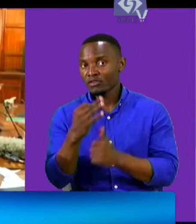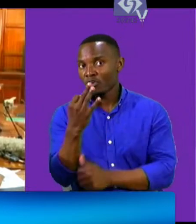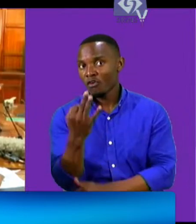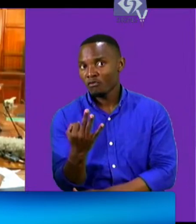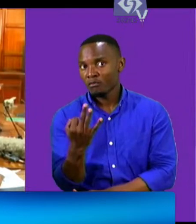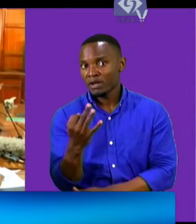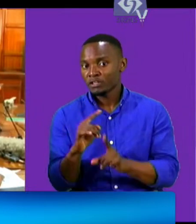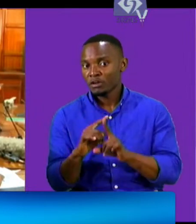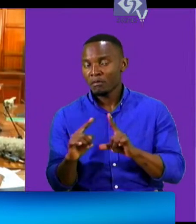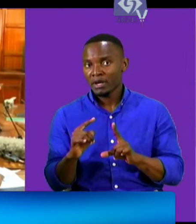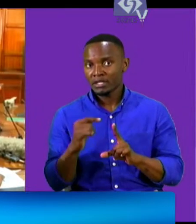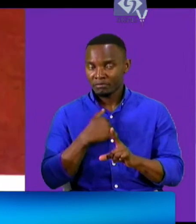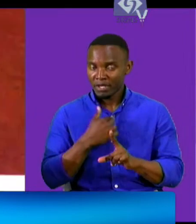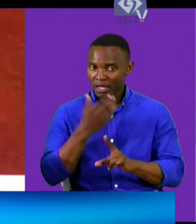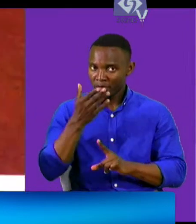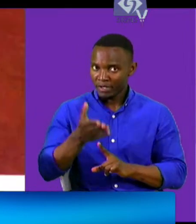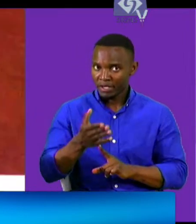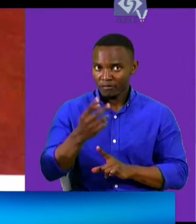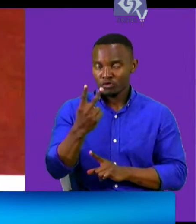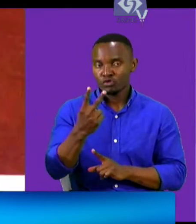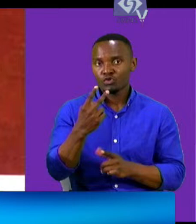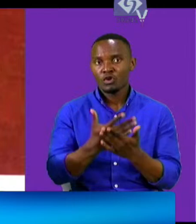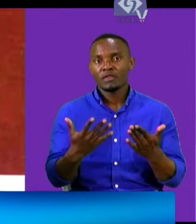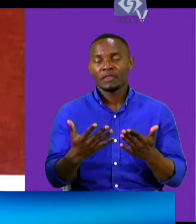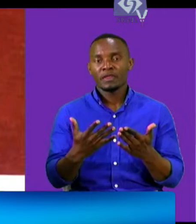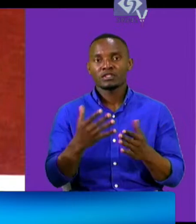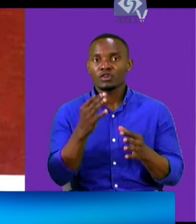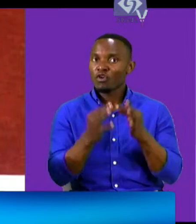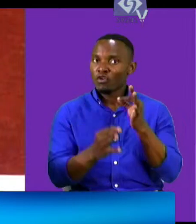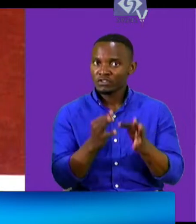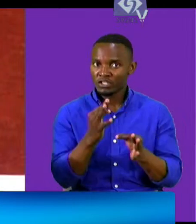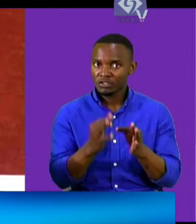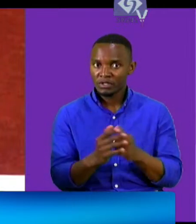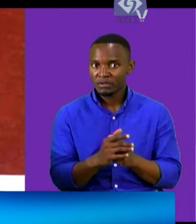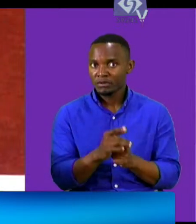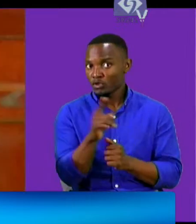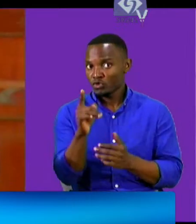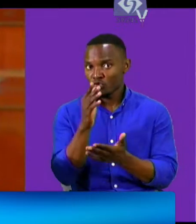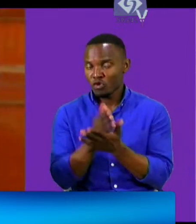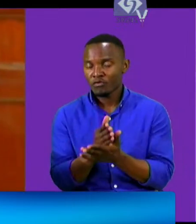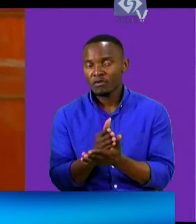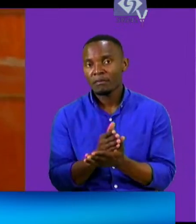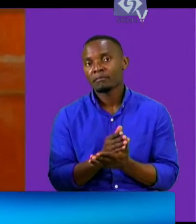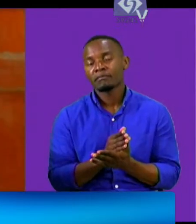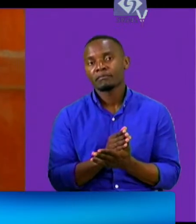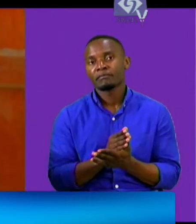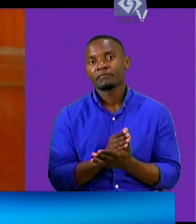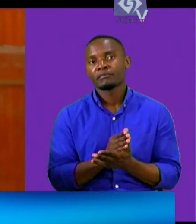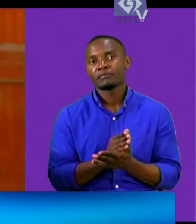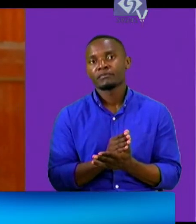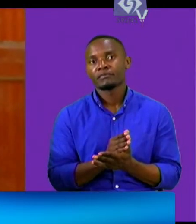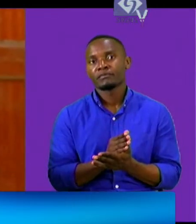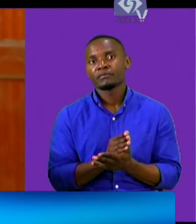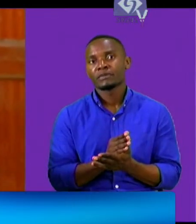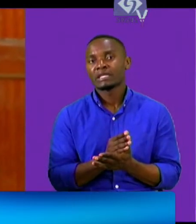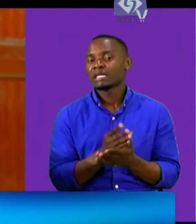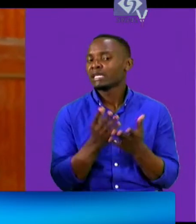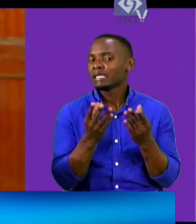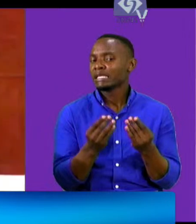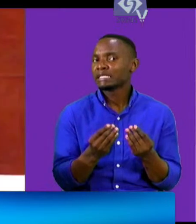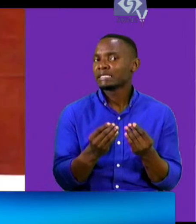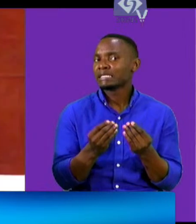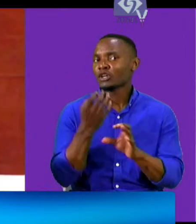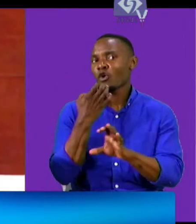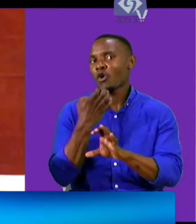two matters for judgment. Professor Nandwa, please confirm you are in those matters. I do confirm. Yes. Are they light or heavy matters? Please share with